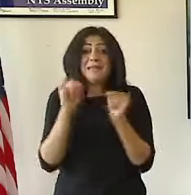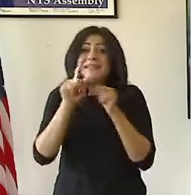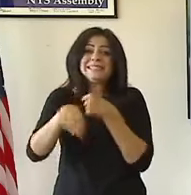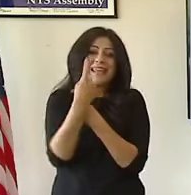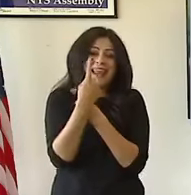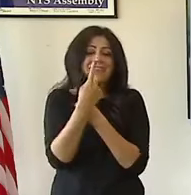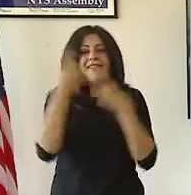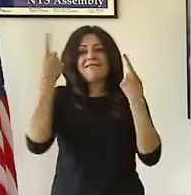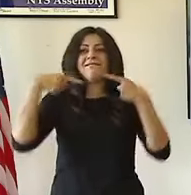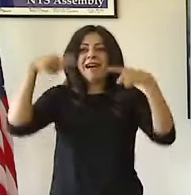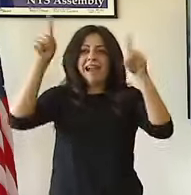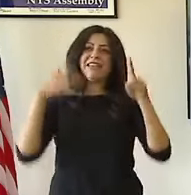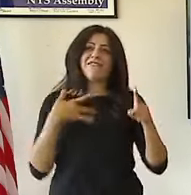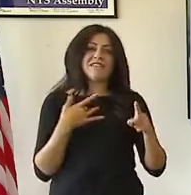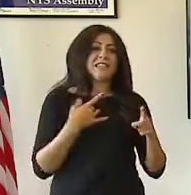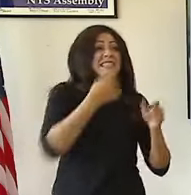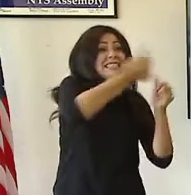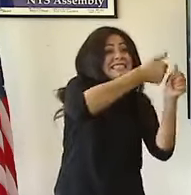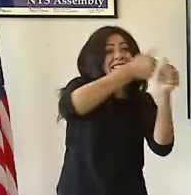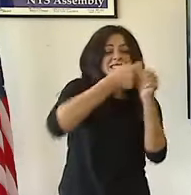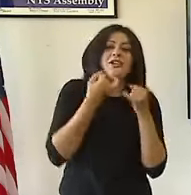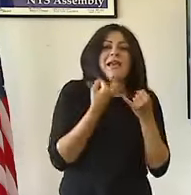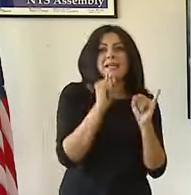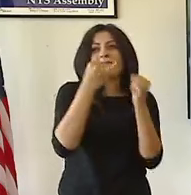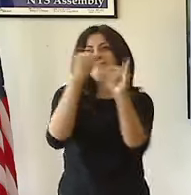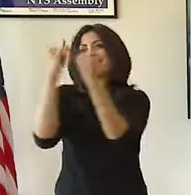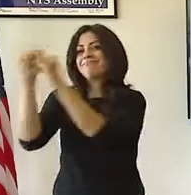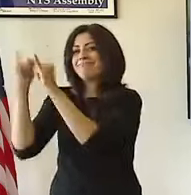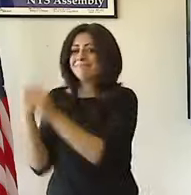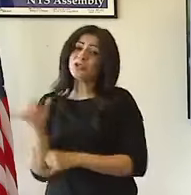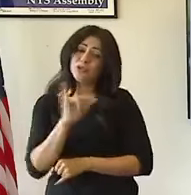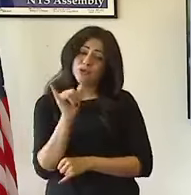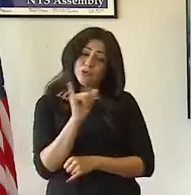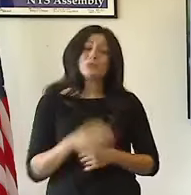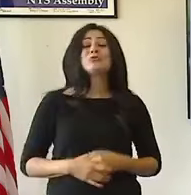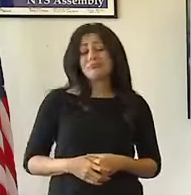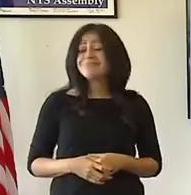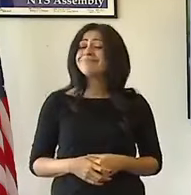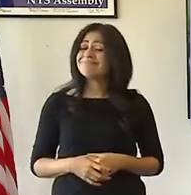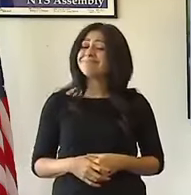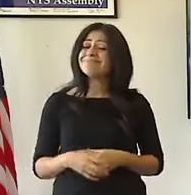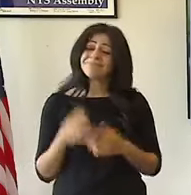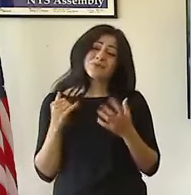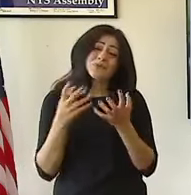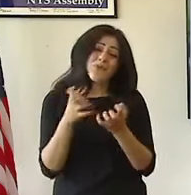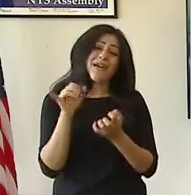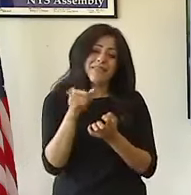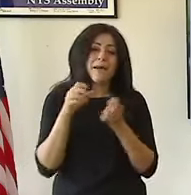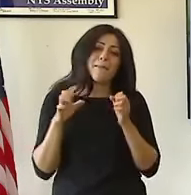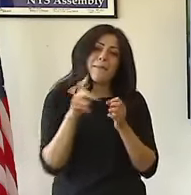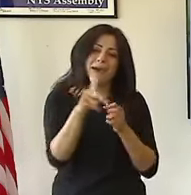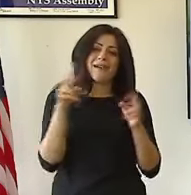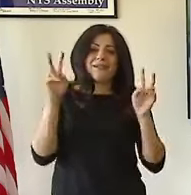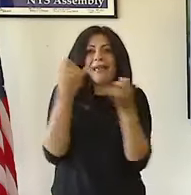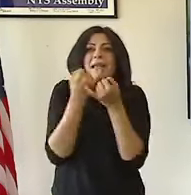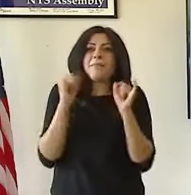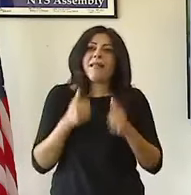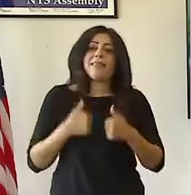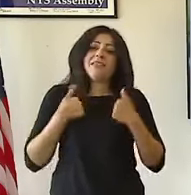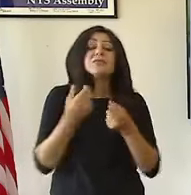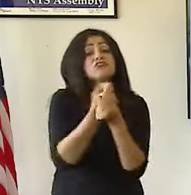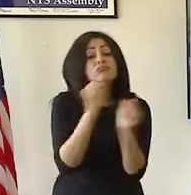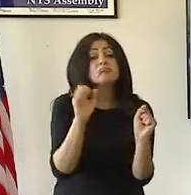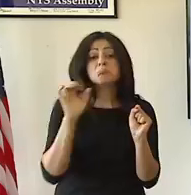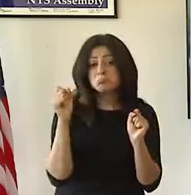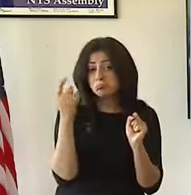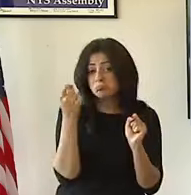finally regain our total, we hope, degree of independence to get back to living safely, of course,